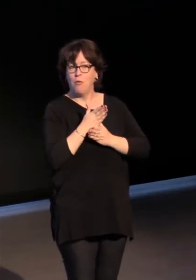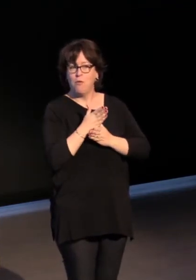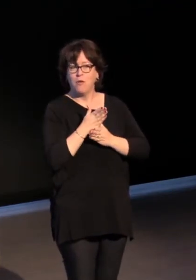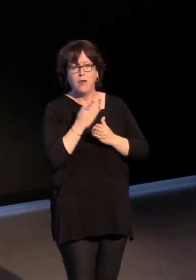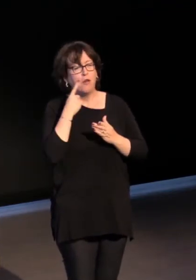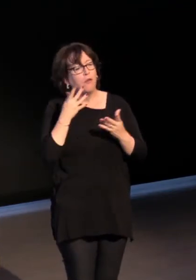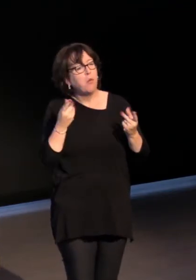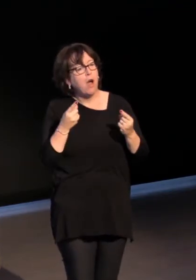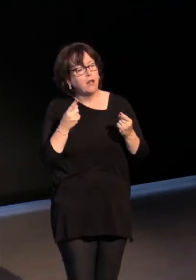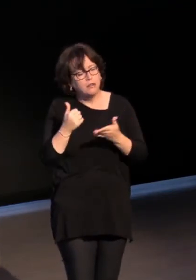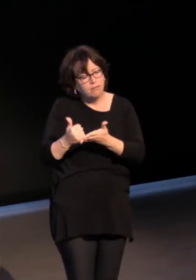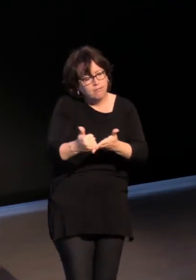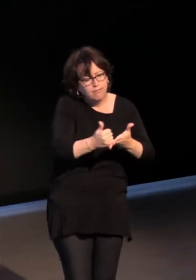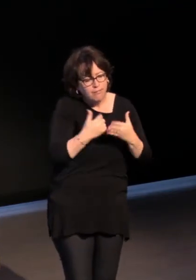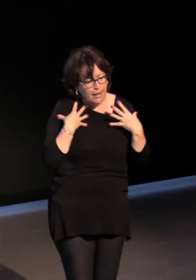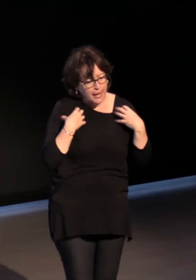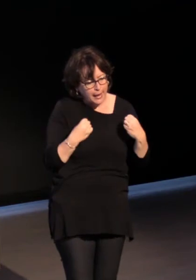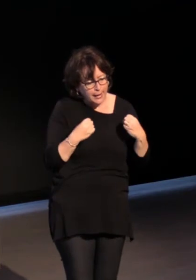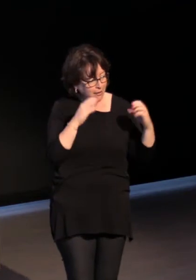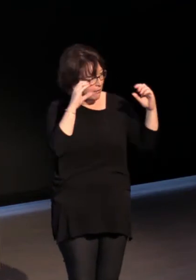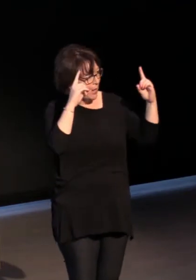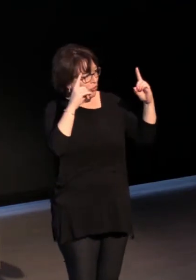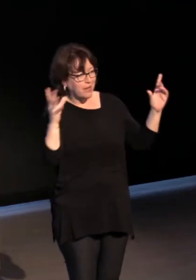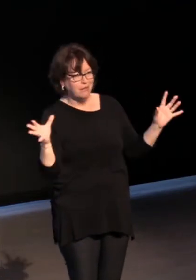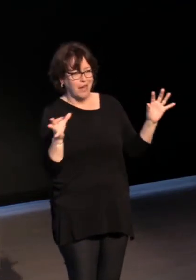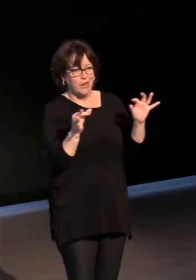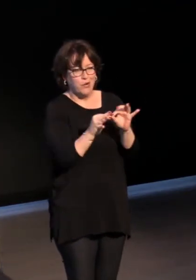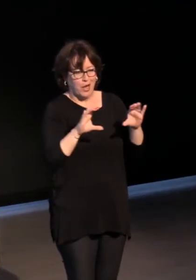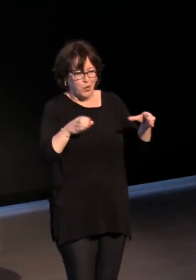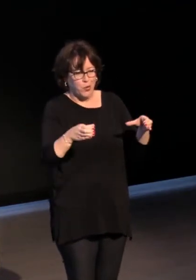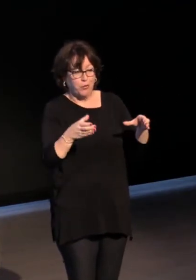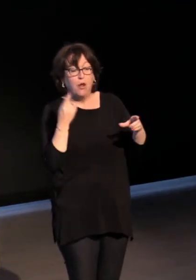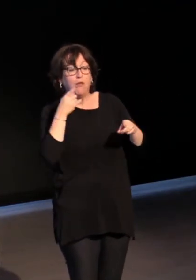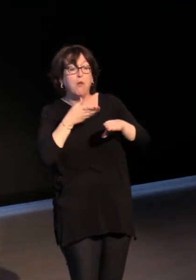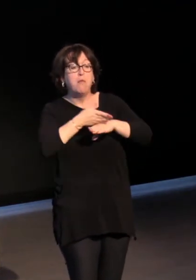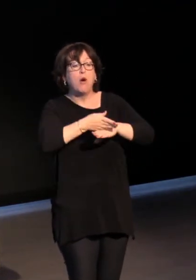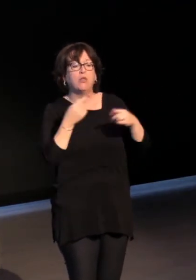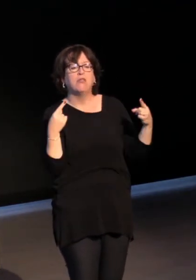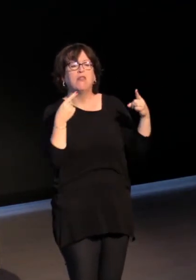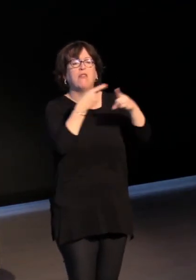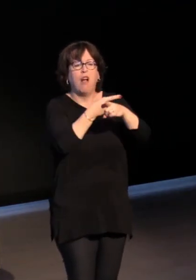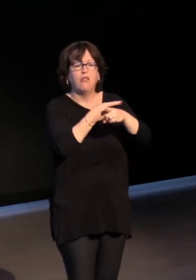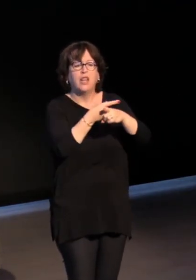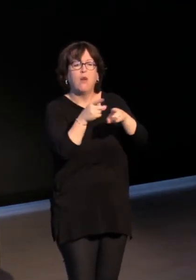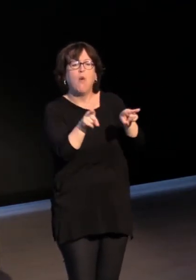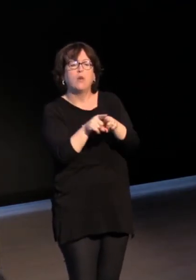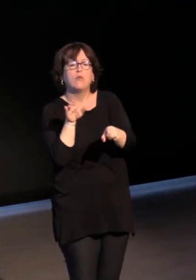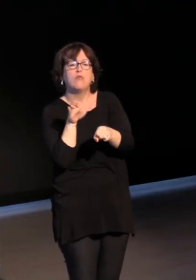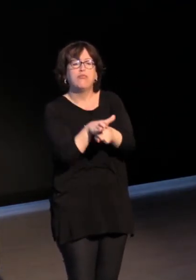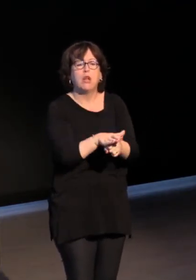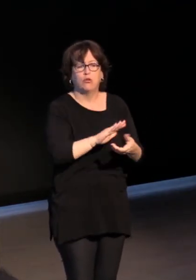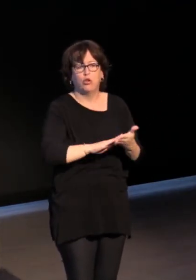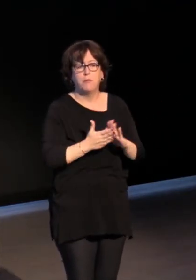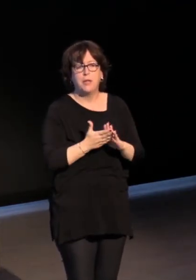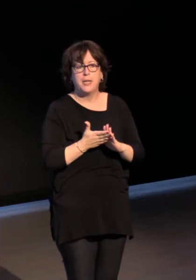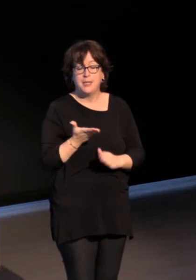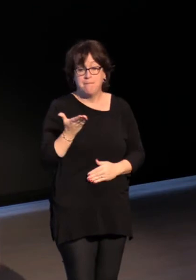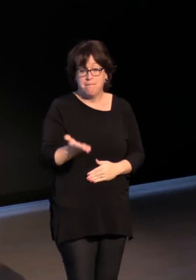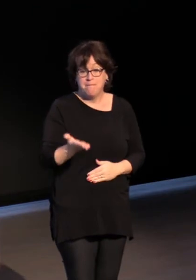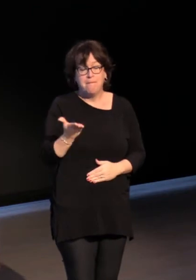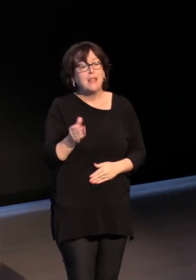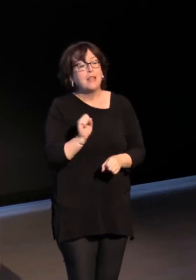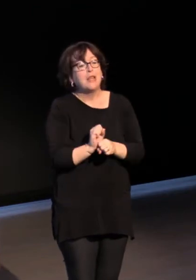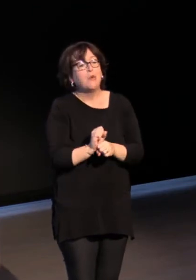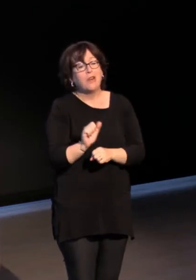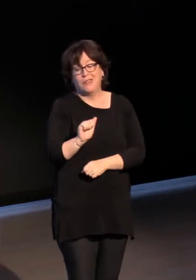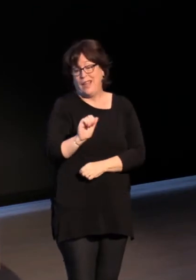healing, educating, and uniting tool for post-conflict generations and oppressed communities. While on residency with